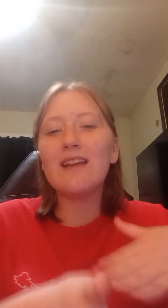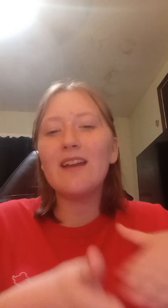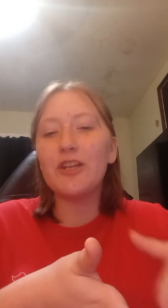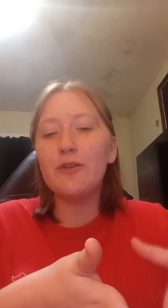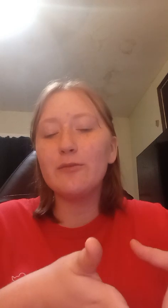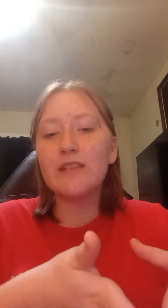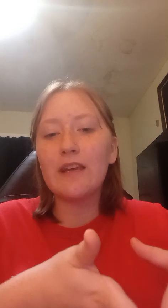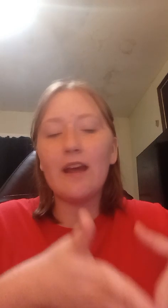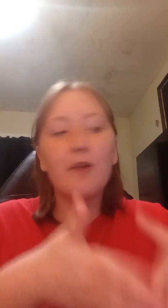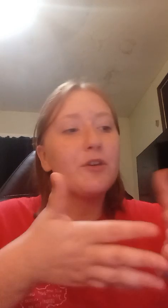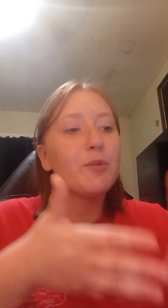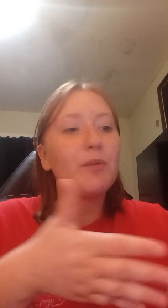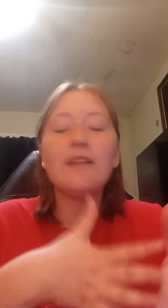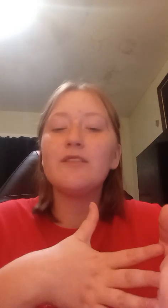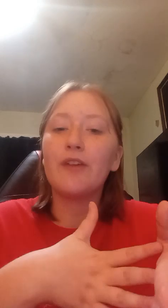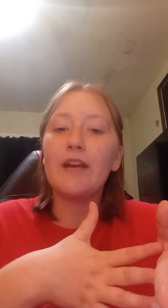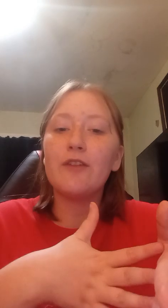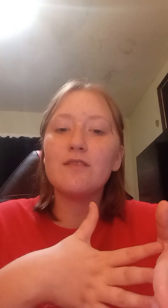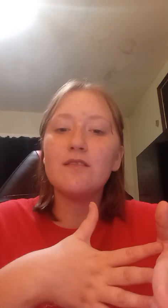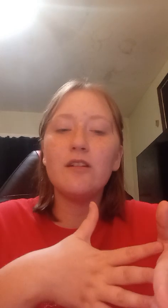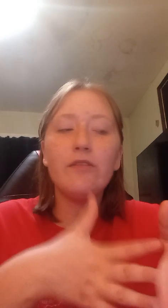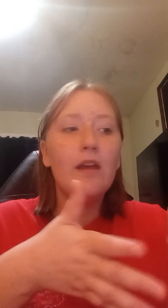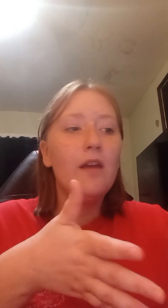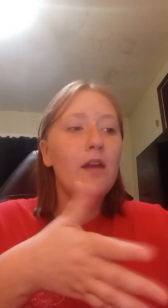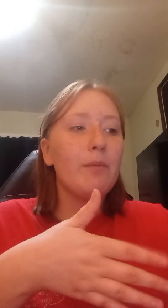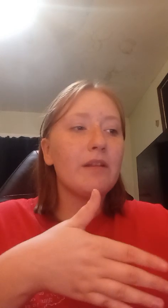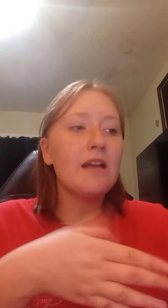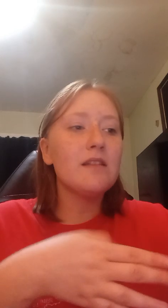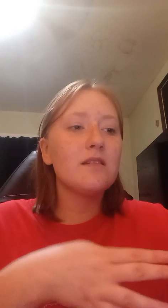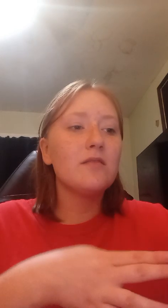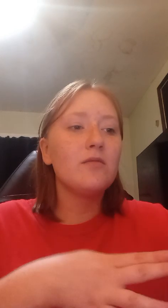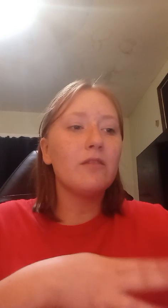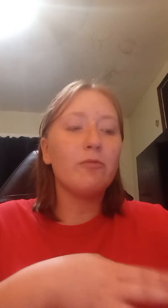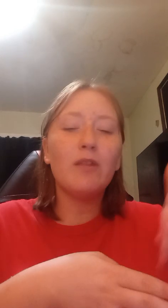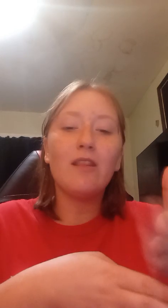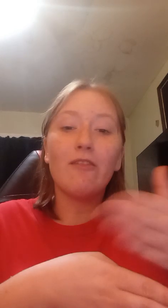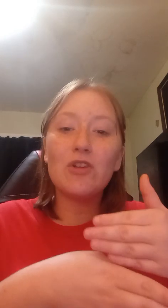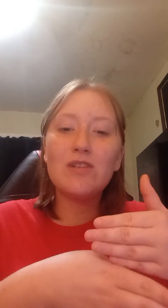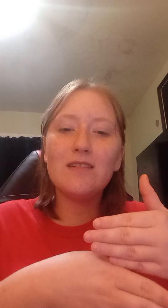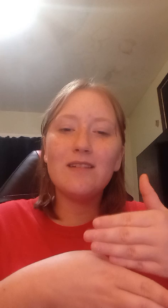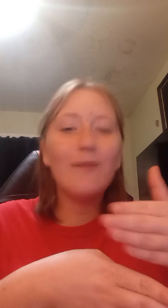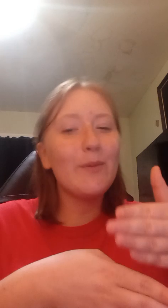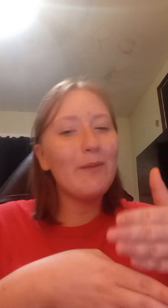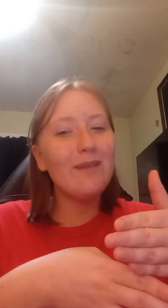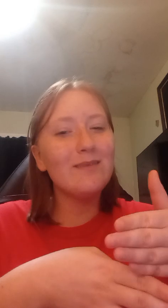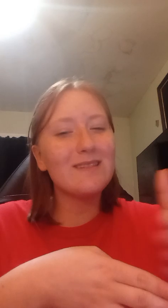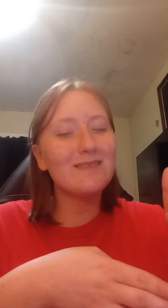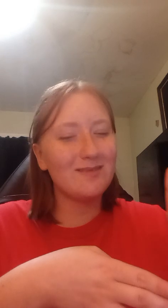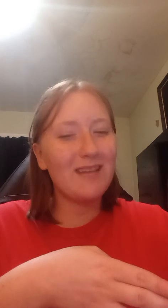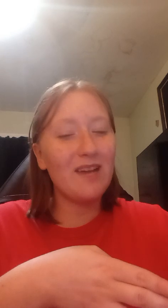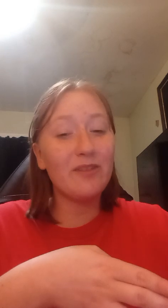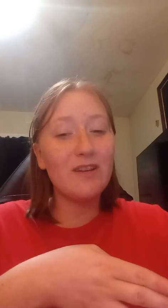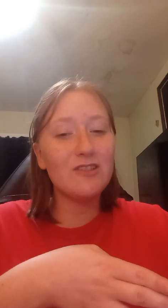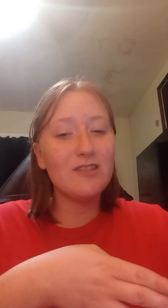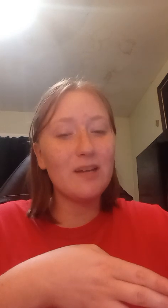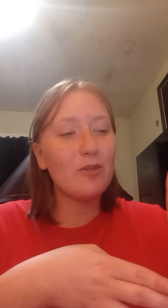cute seeing how you can relate to your characters and stuff. But that's one of the first tests that come to mind. That's kind of fun that you take with your